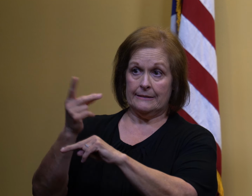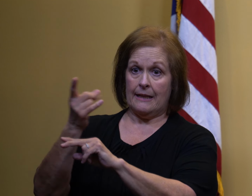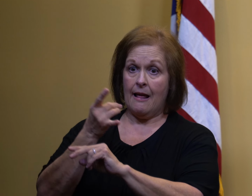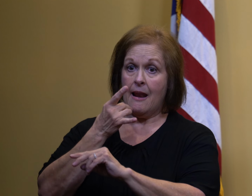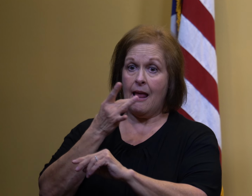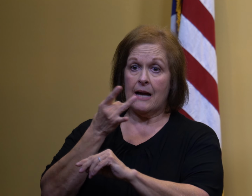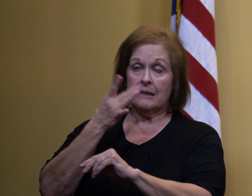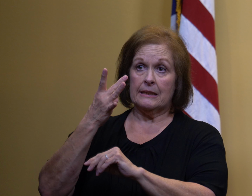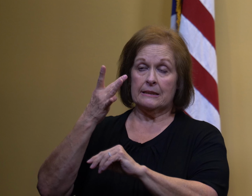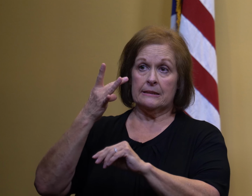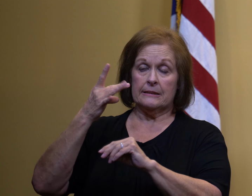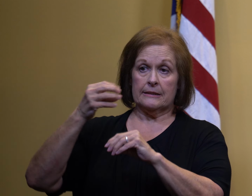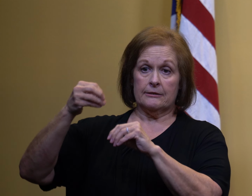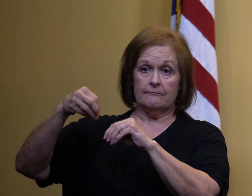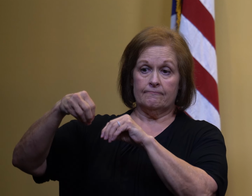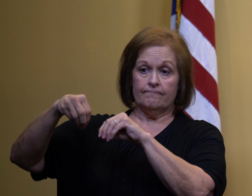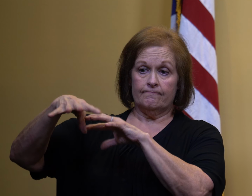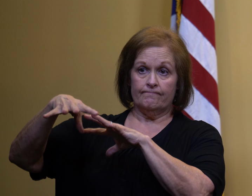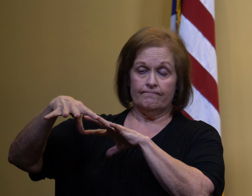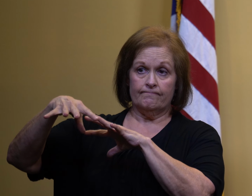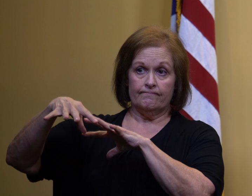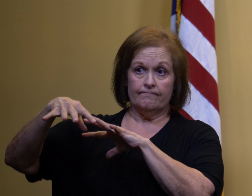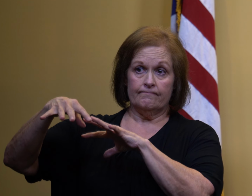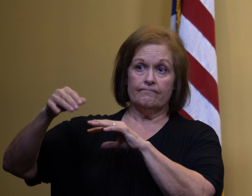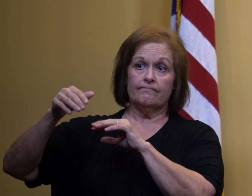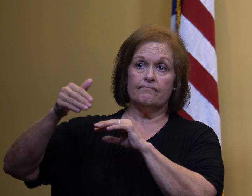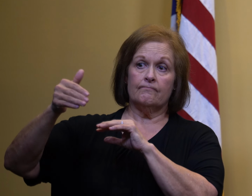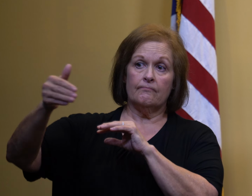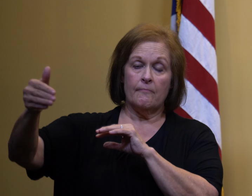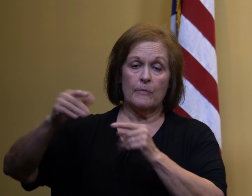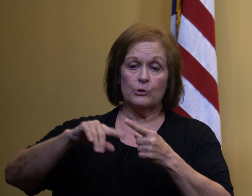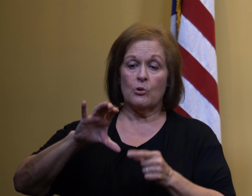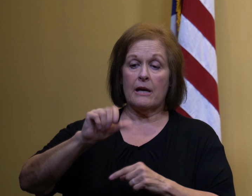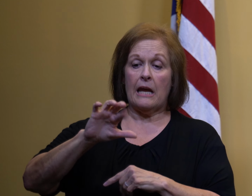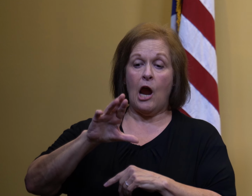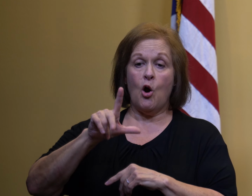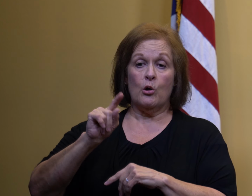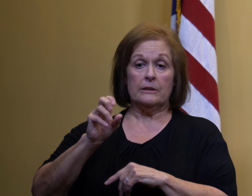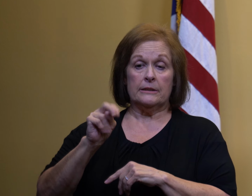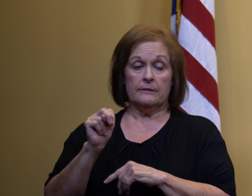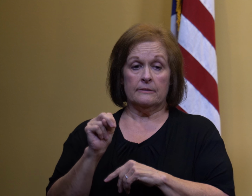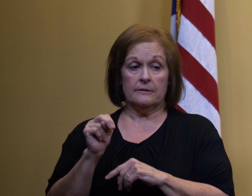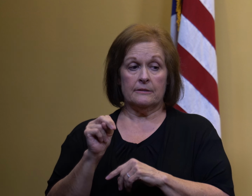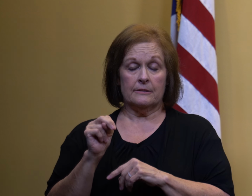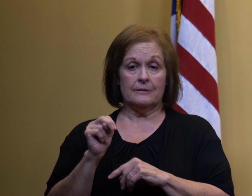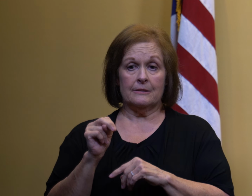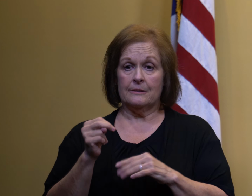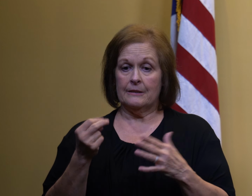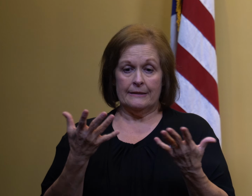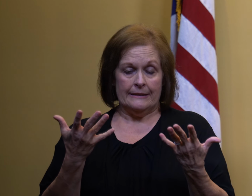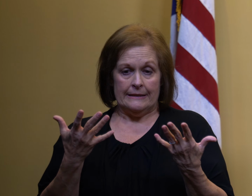going out further, you know, past Carrollton and the like. So the thing is this, it's a